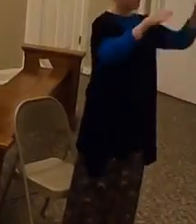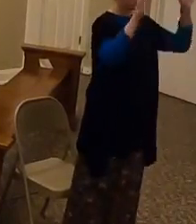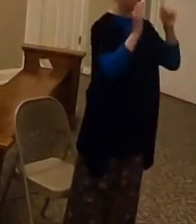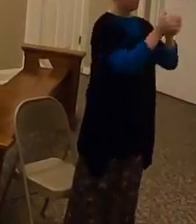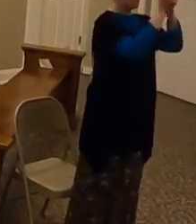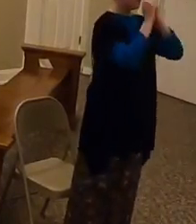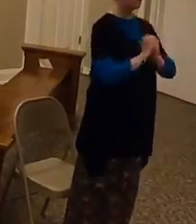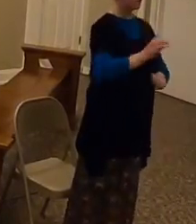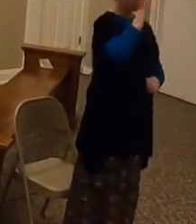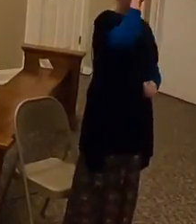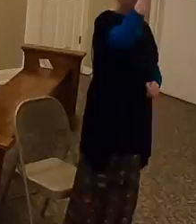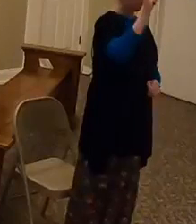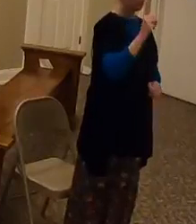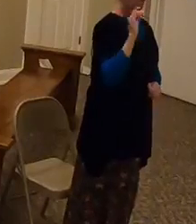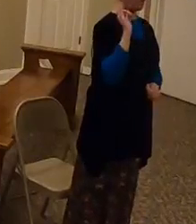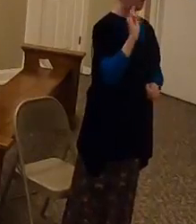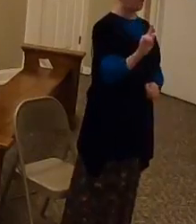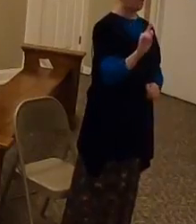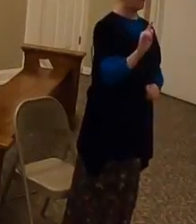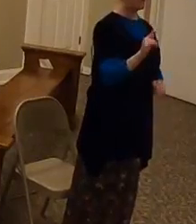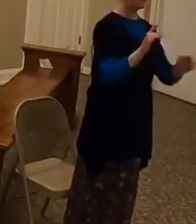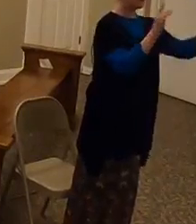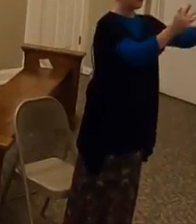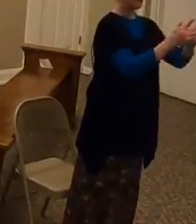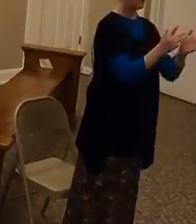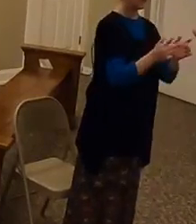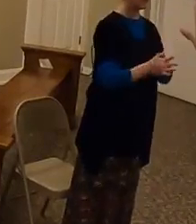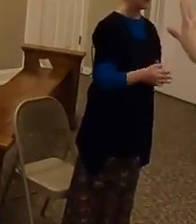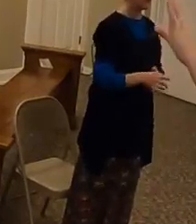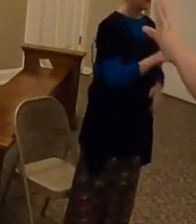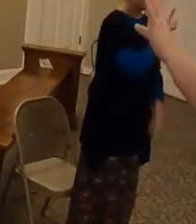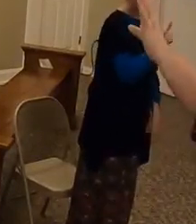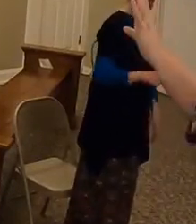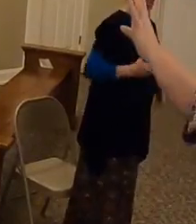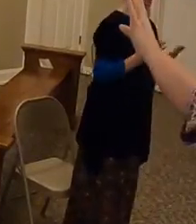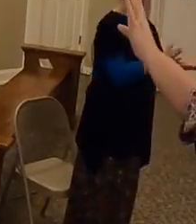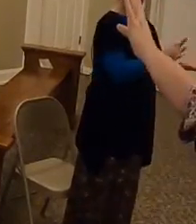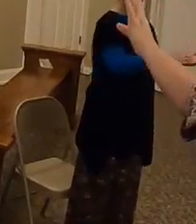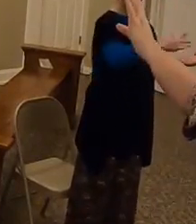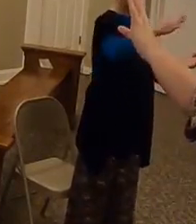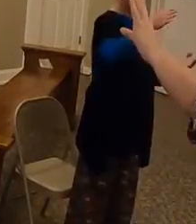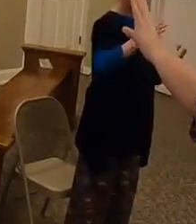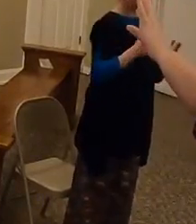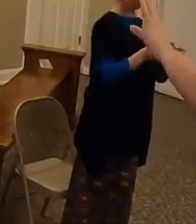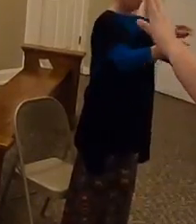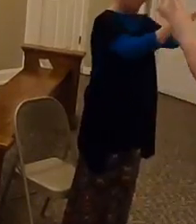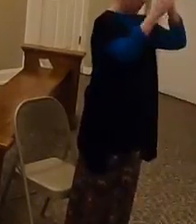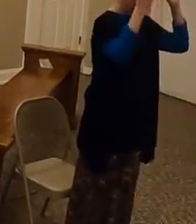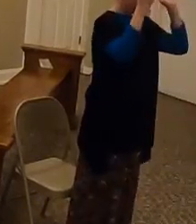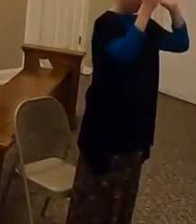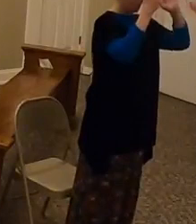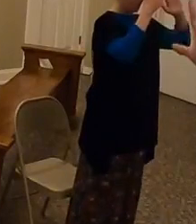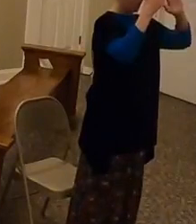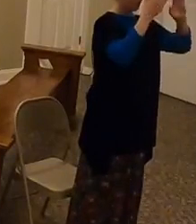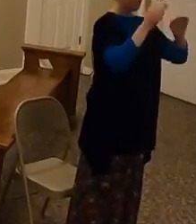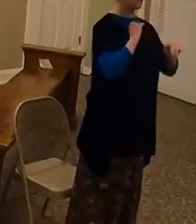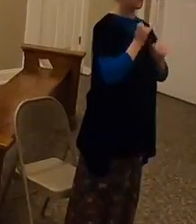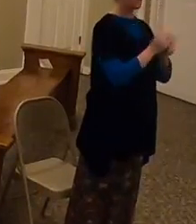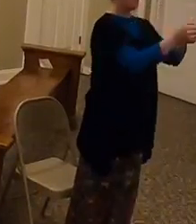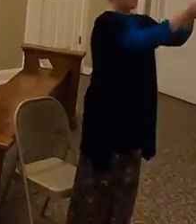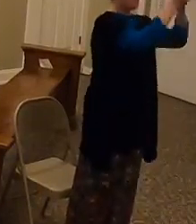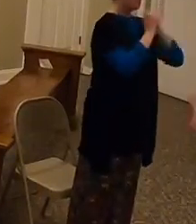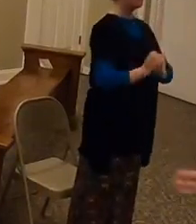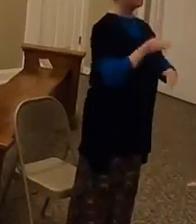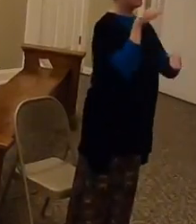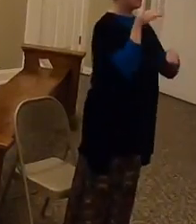hands and worship Him right now. My God, I love you, Jesus. Lord, I give you glory and honor and praise. I worship